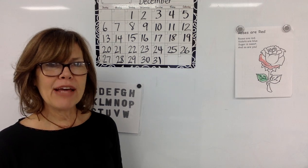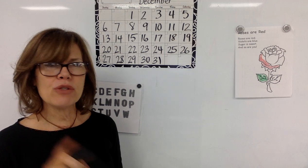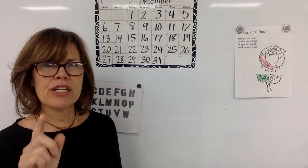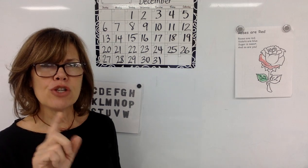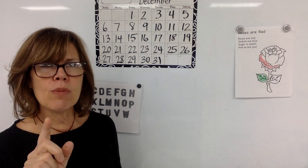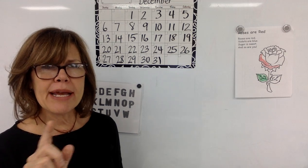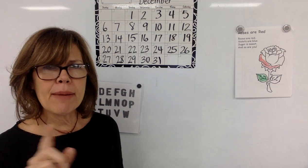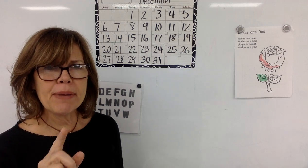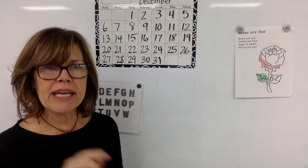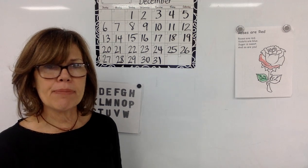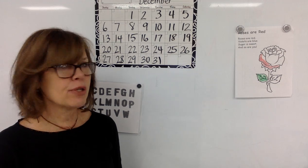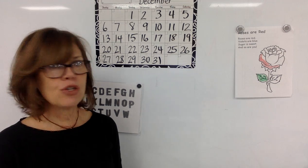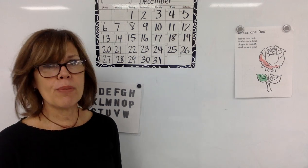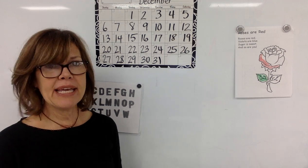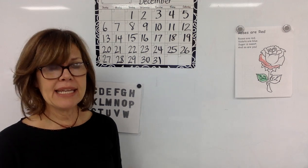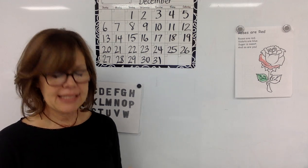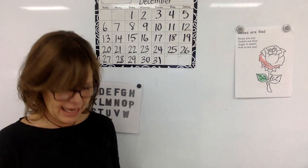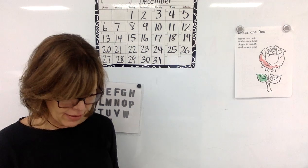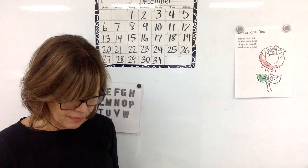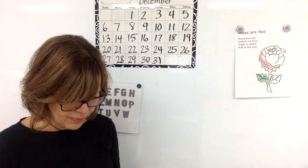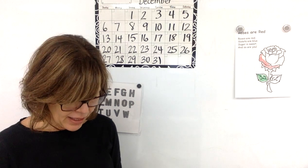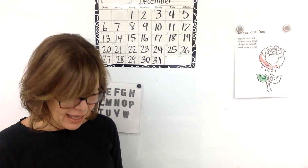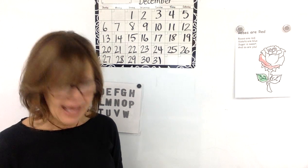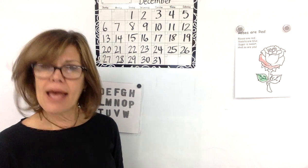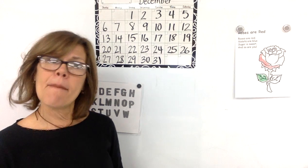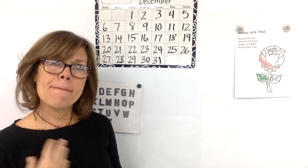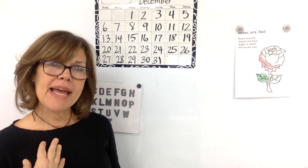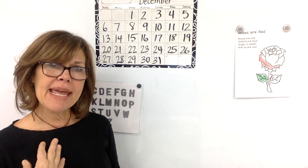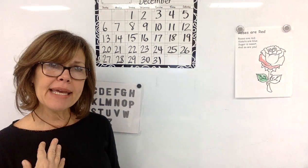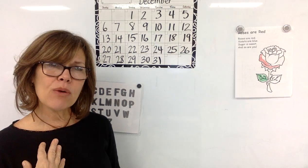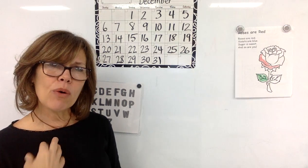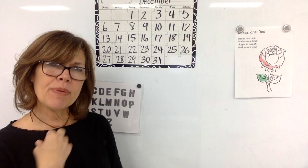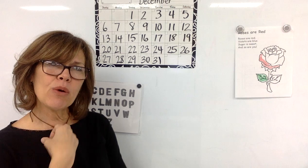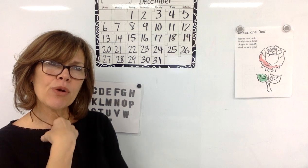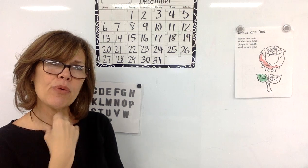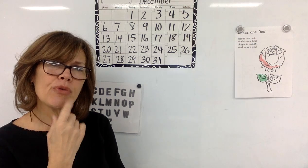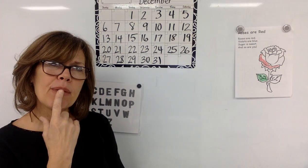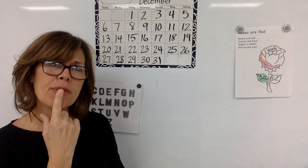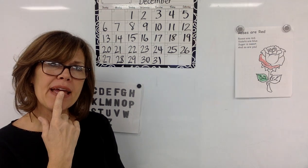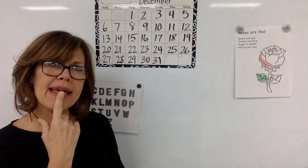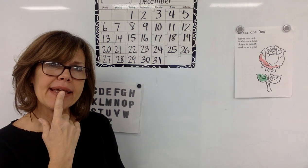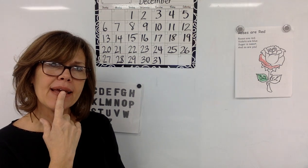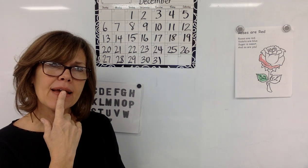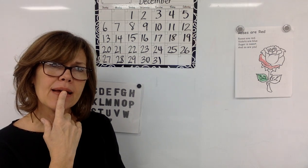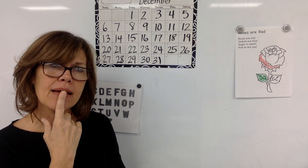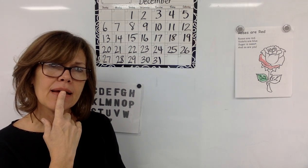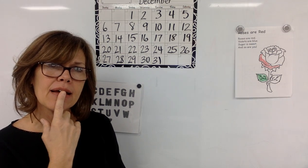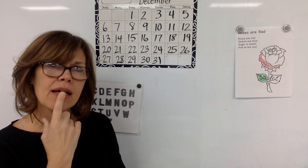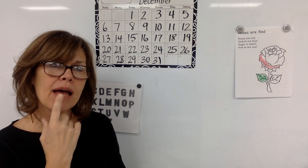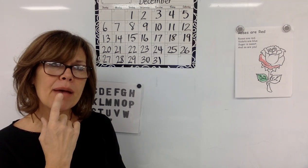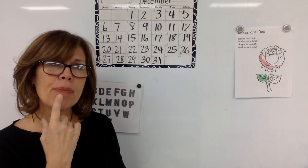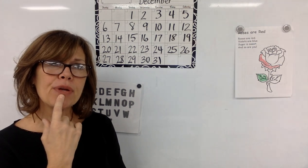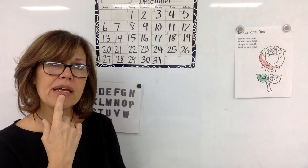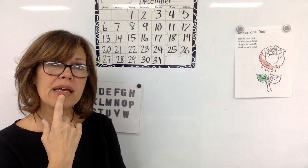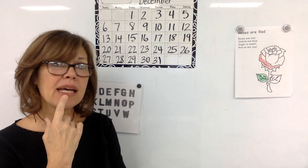you say, don't make a peep. Don't make any sound. Make, what would be a word that would rhyme with make? How about putting a